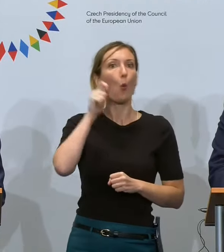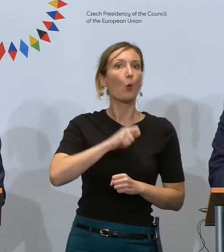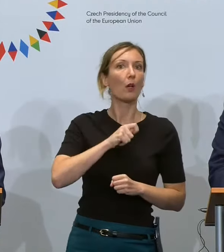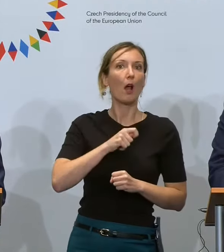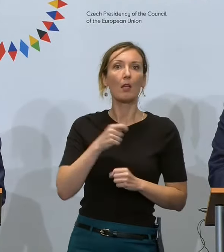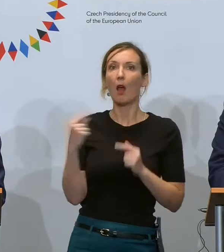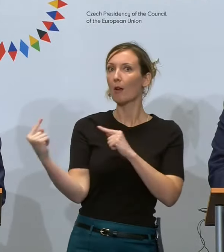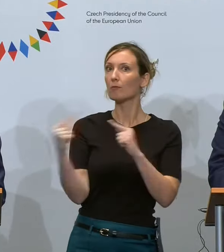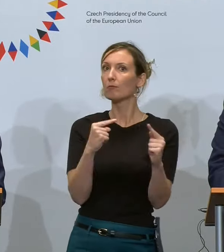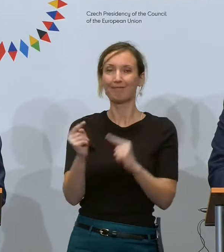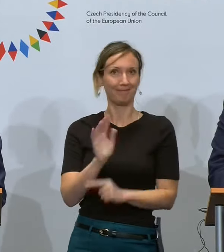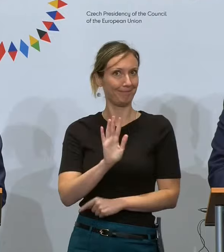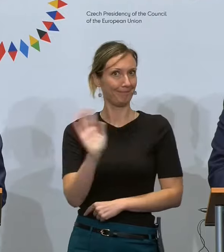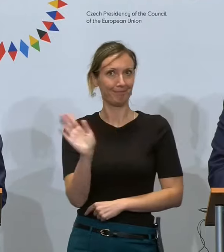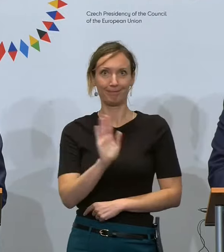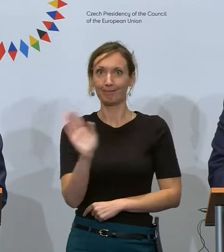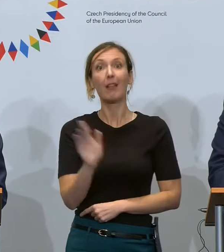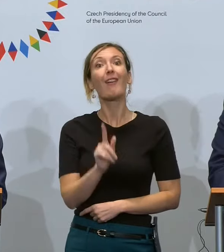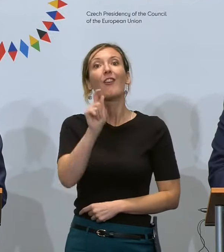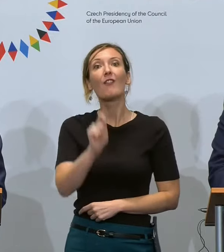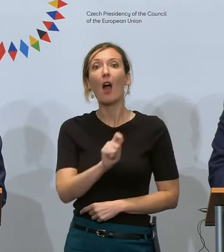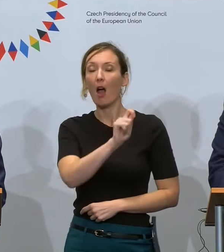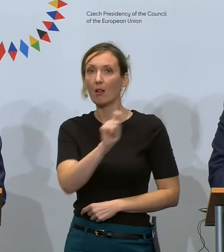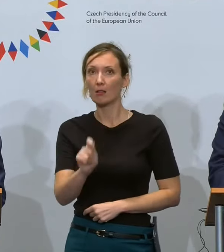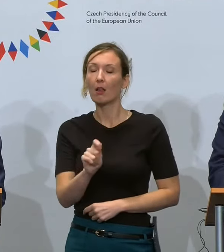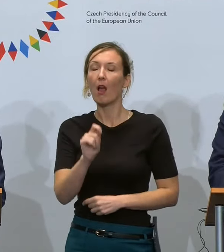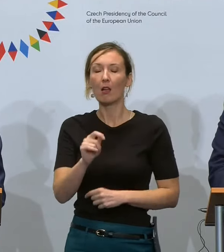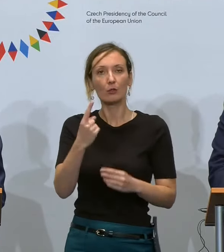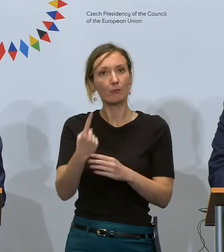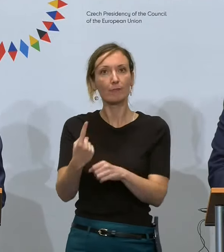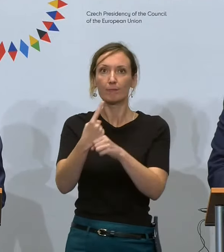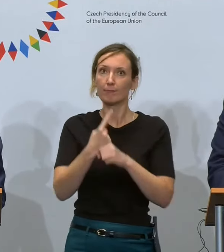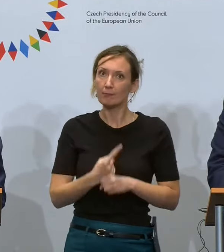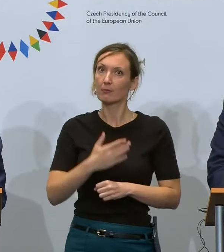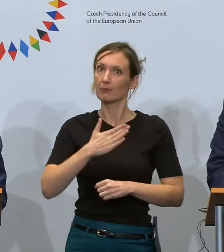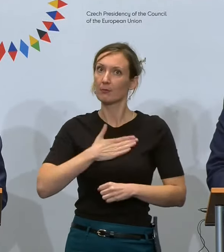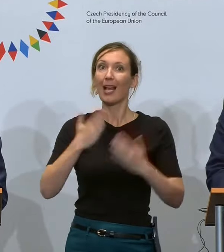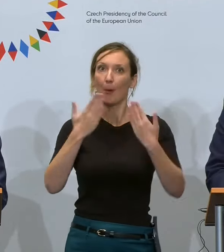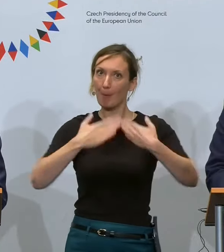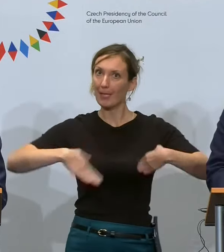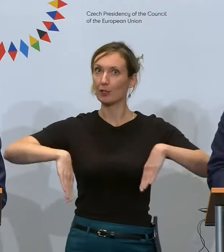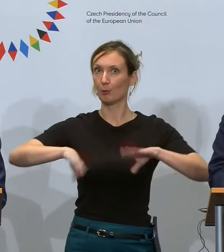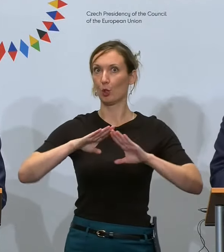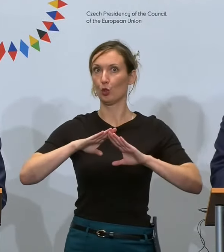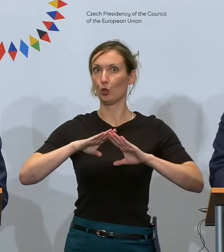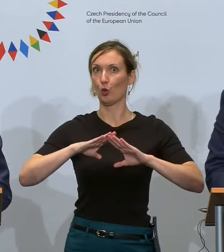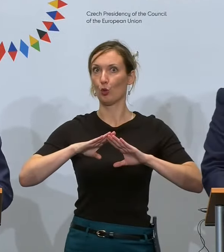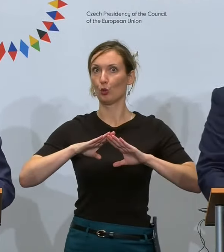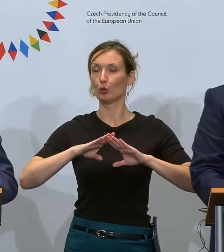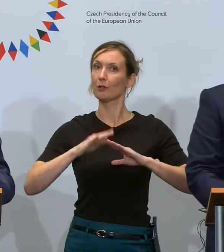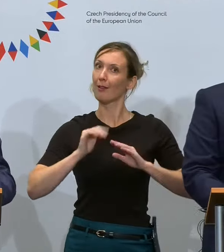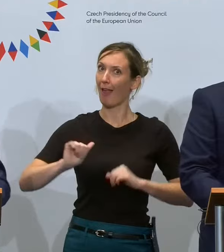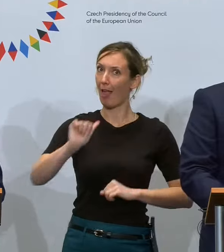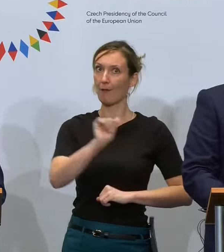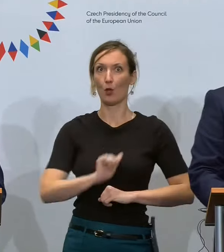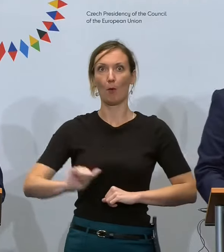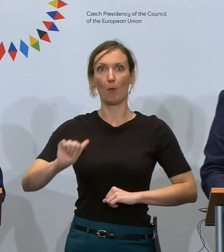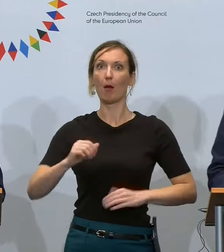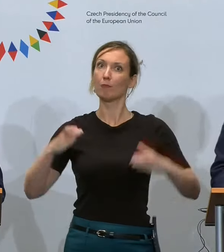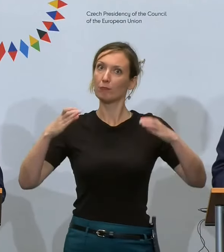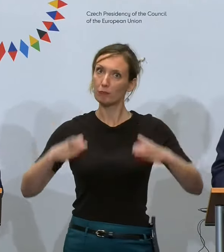Ukraine. This war is about the security and stability of the European continent as a